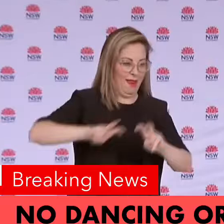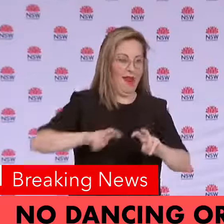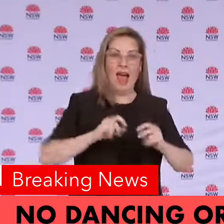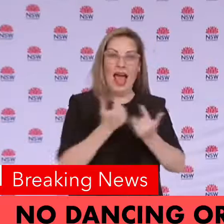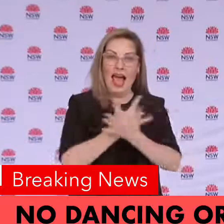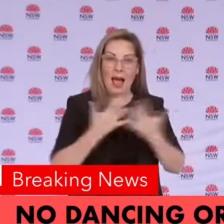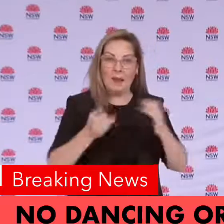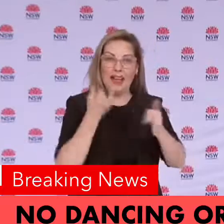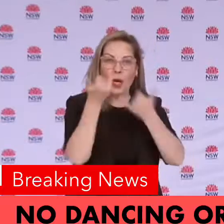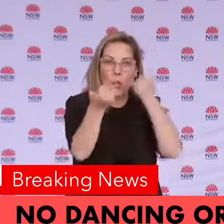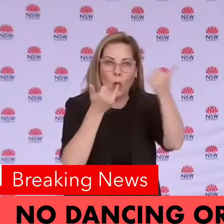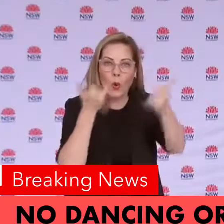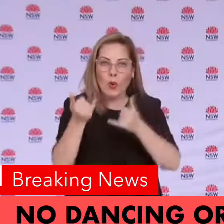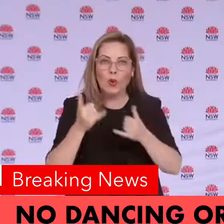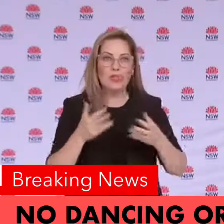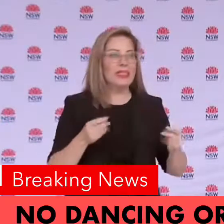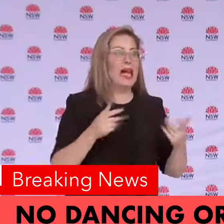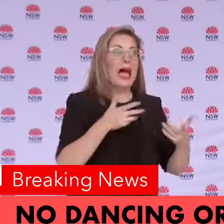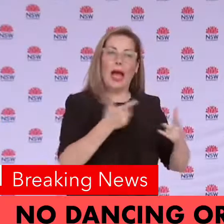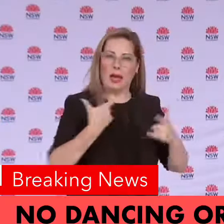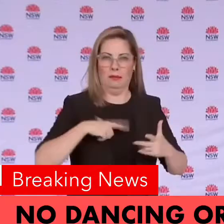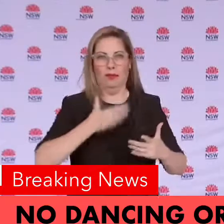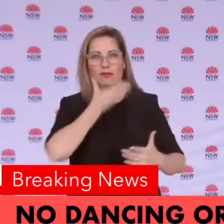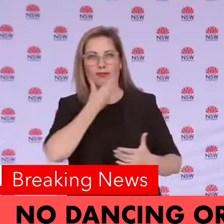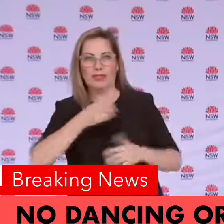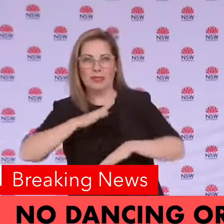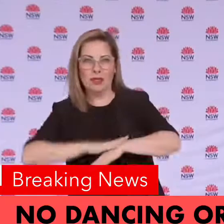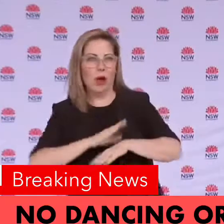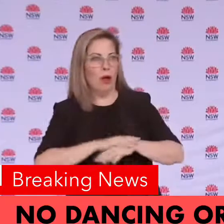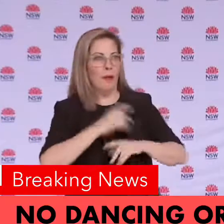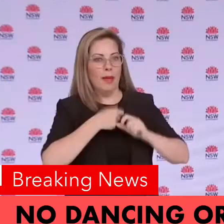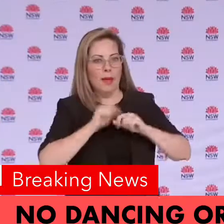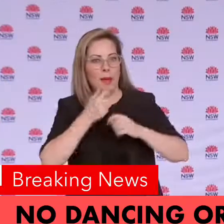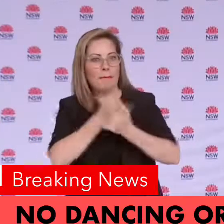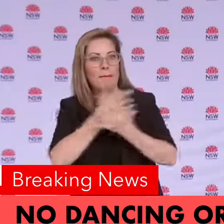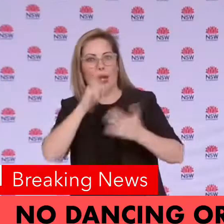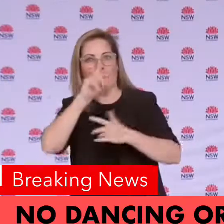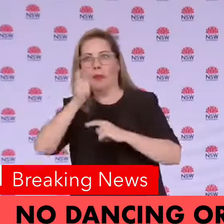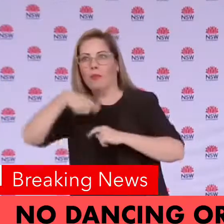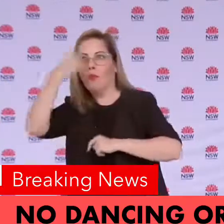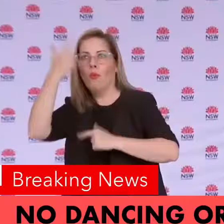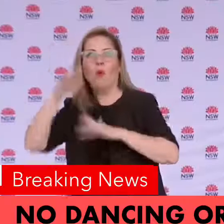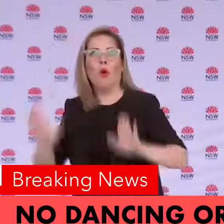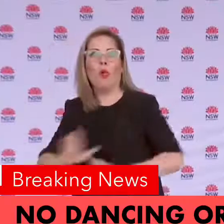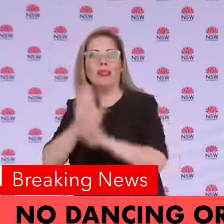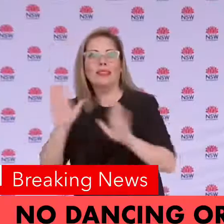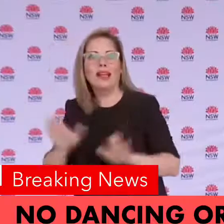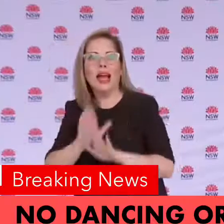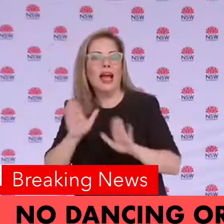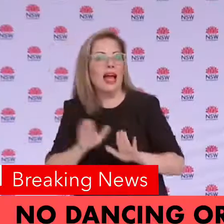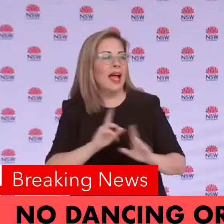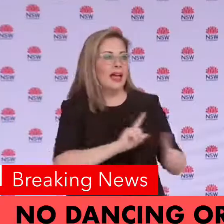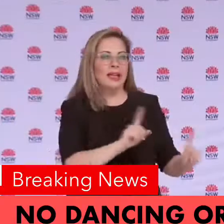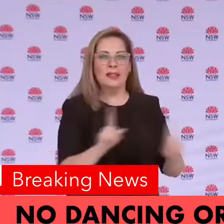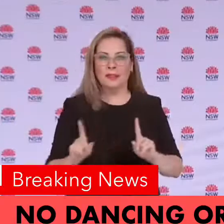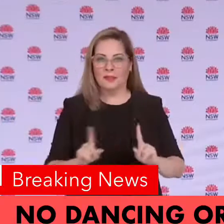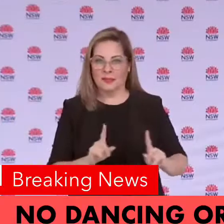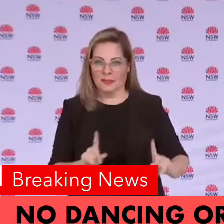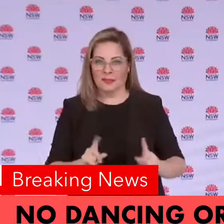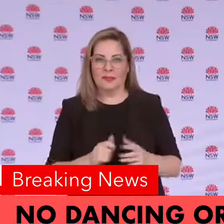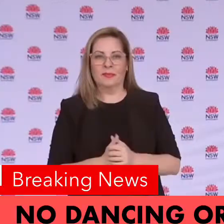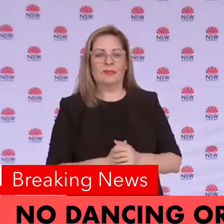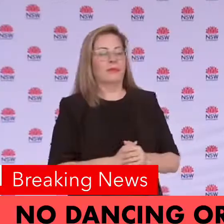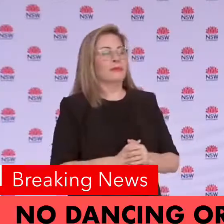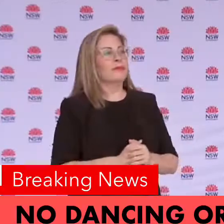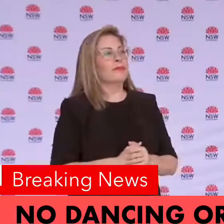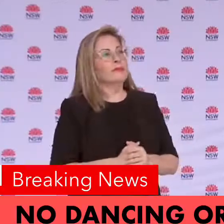are there any staffing issues because of the Christmas break, people being brought back to work? Look, we're now continuing to scale up our contact